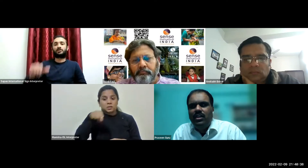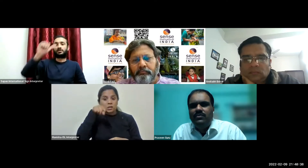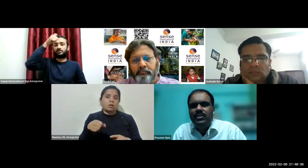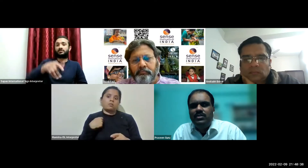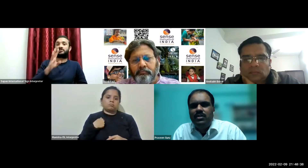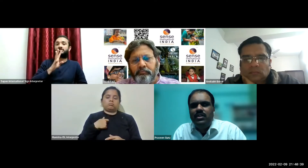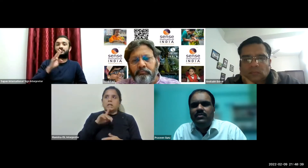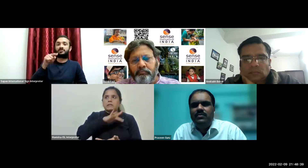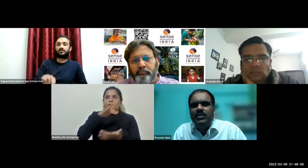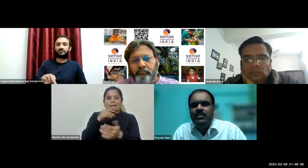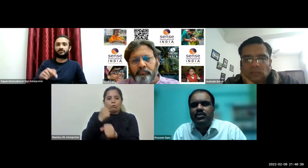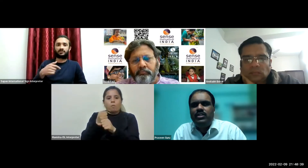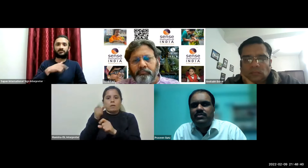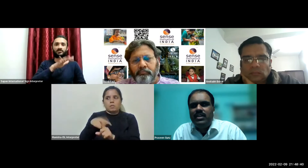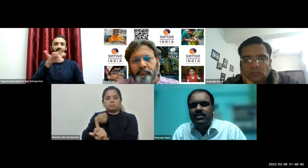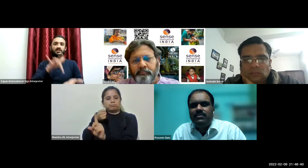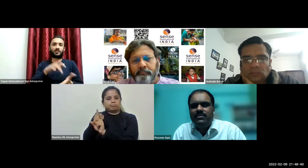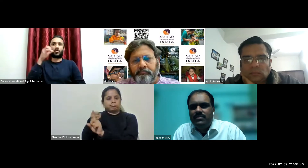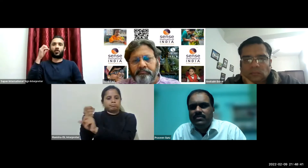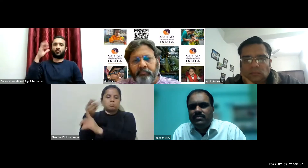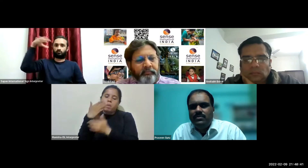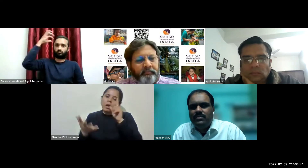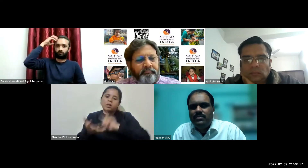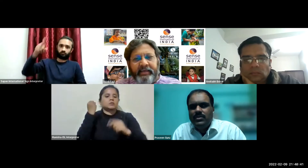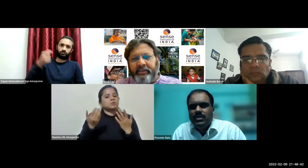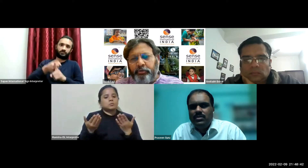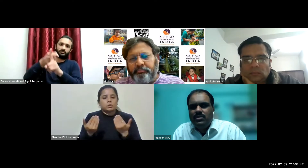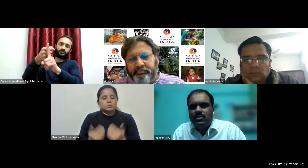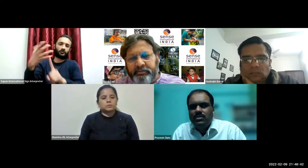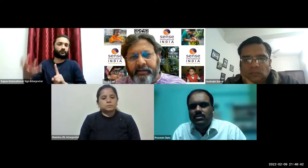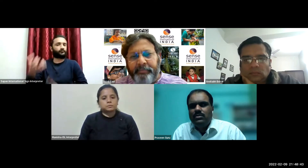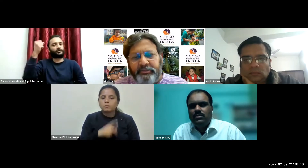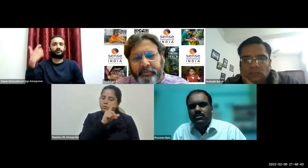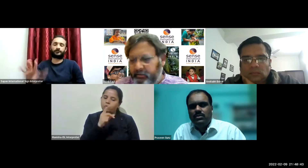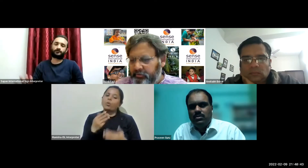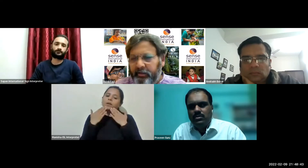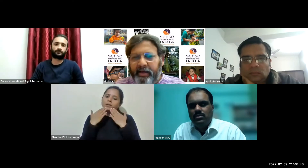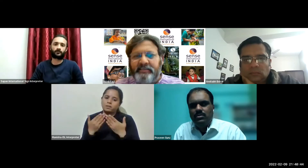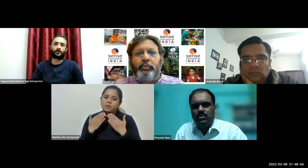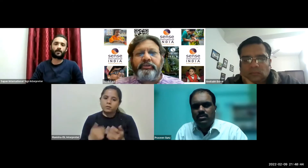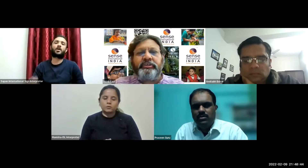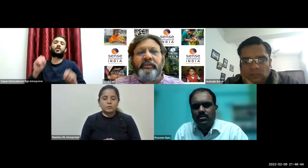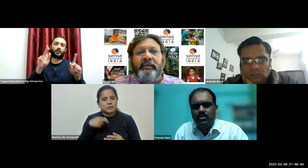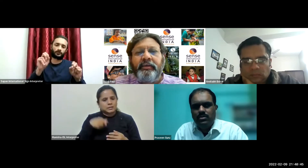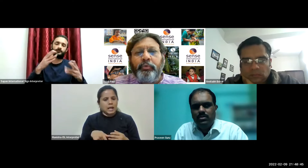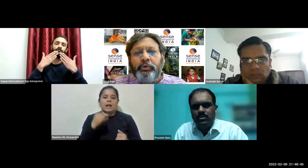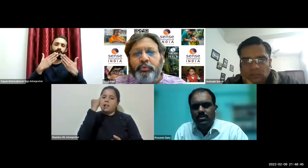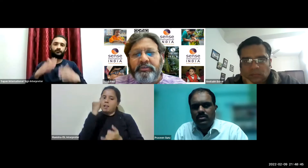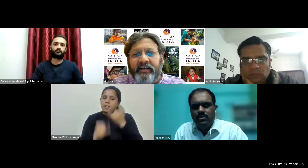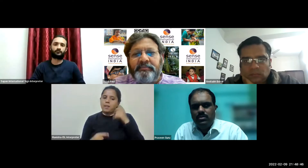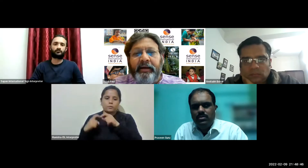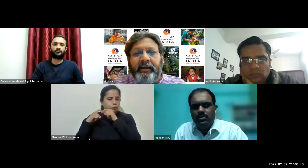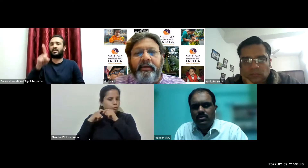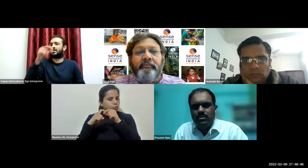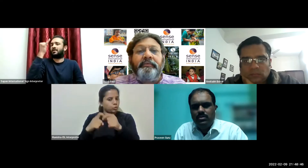level, will be able to achieve that. Thank you. So that brings me to the last question,